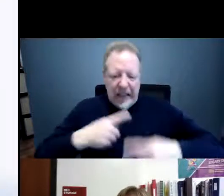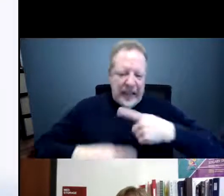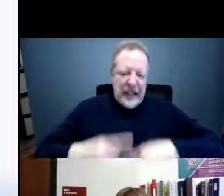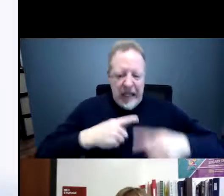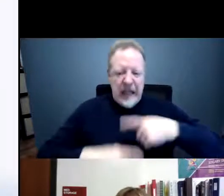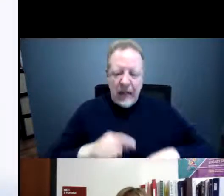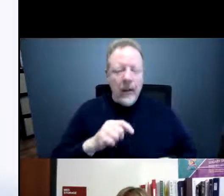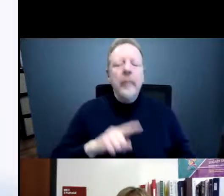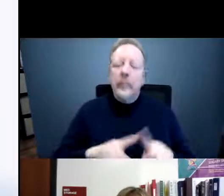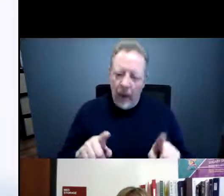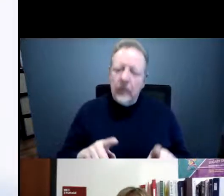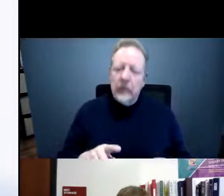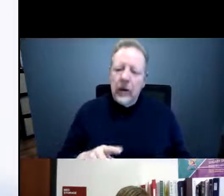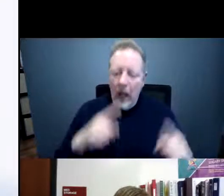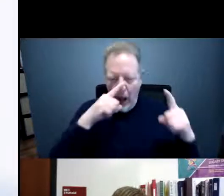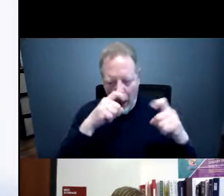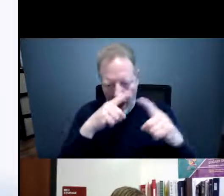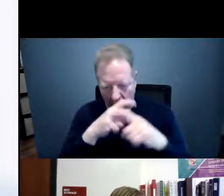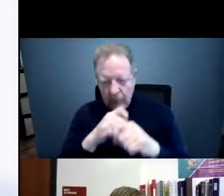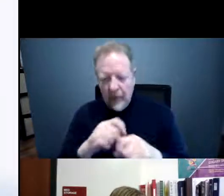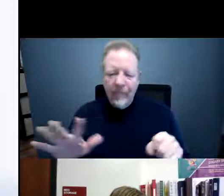yet it is a complex and complete visual language.